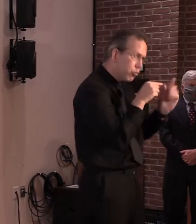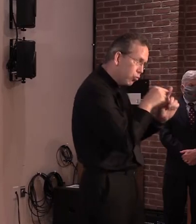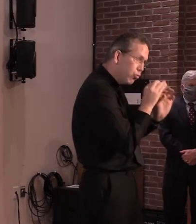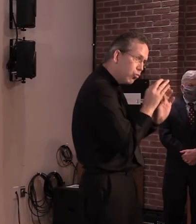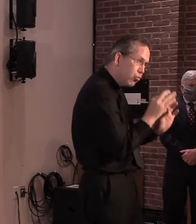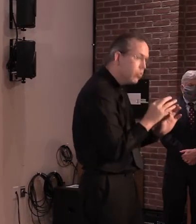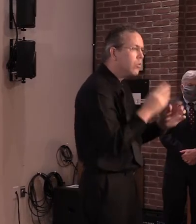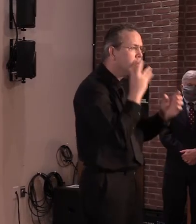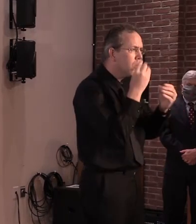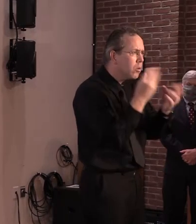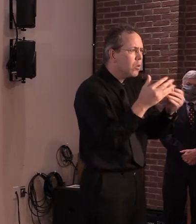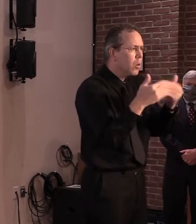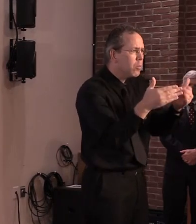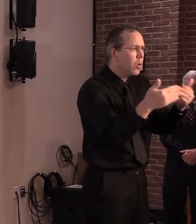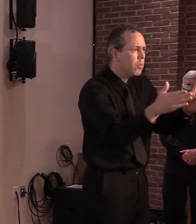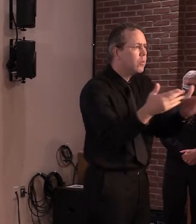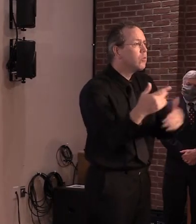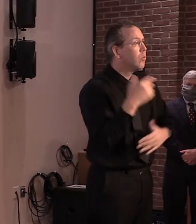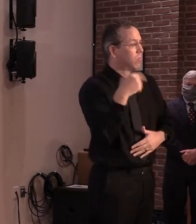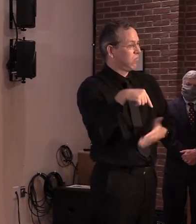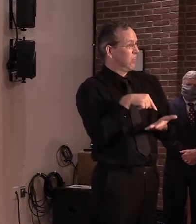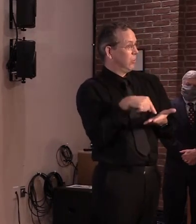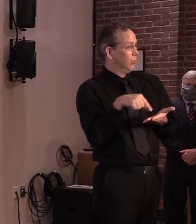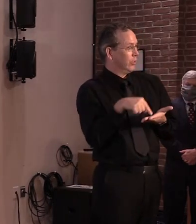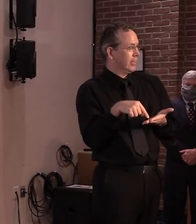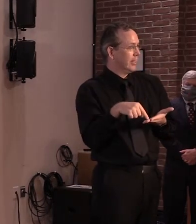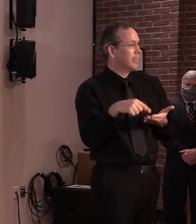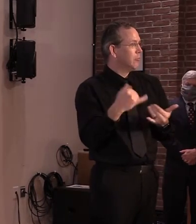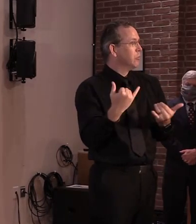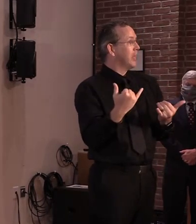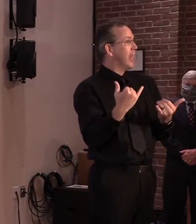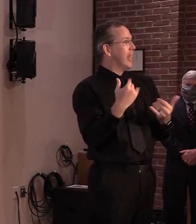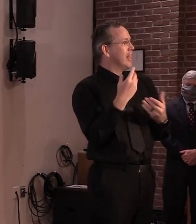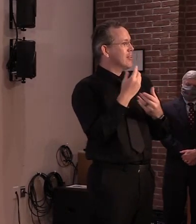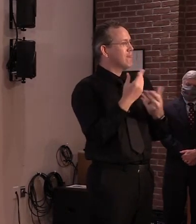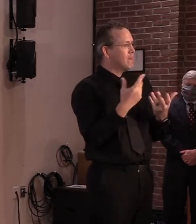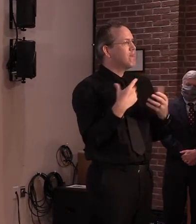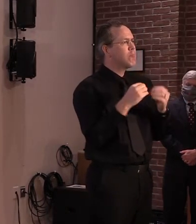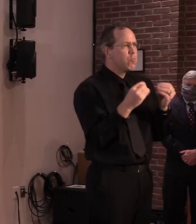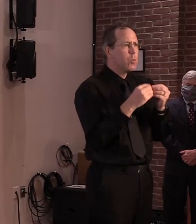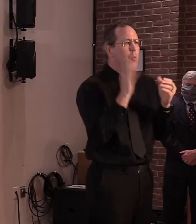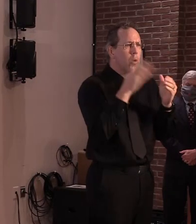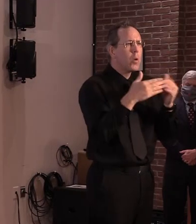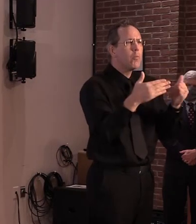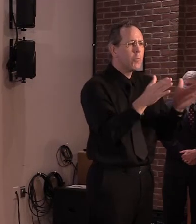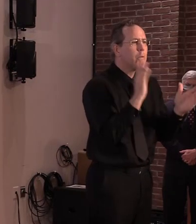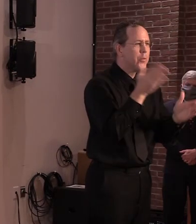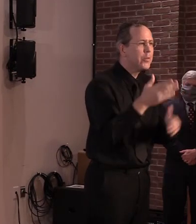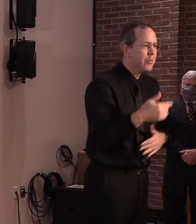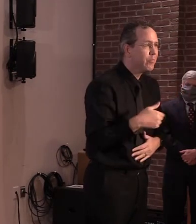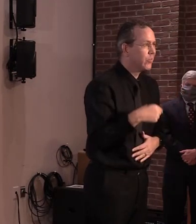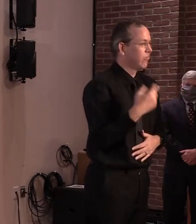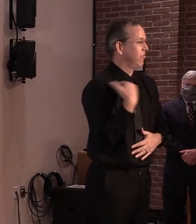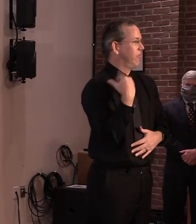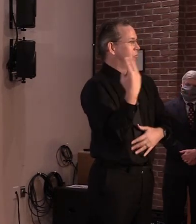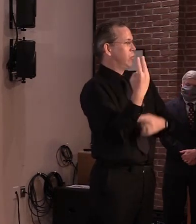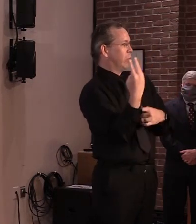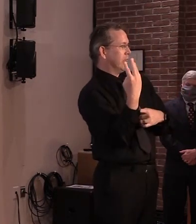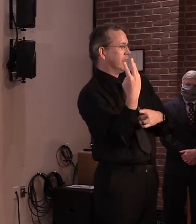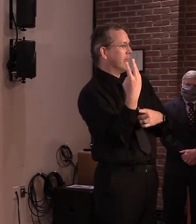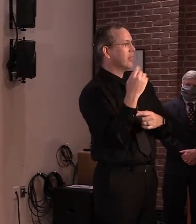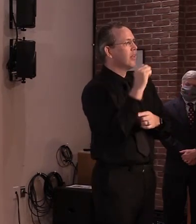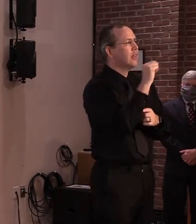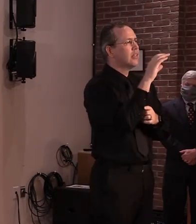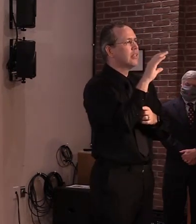week, we're taking more steps forward. On Wednesday, ACCD issued guidance to help restaurants